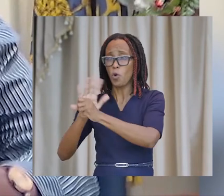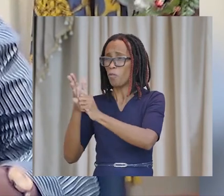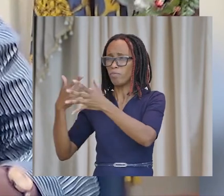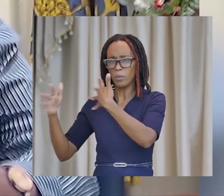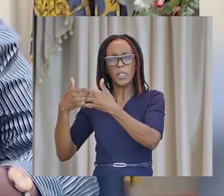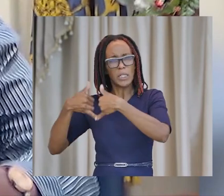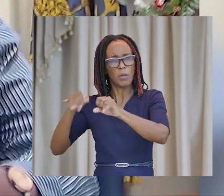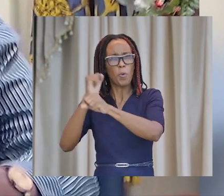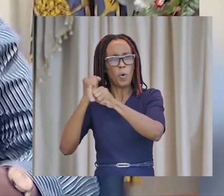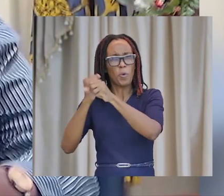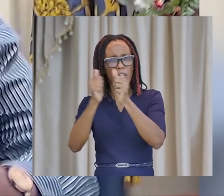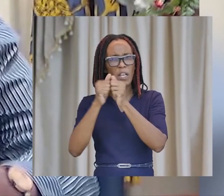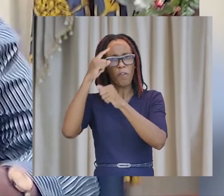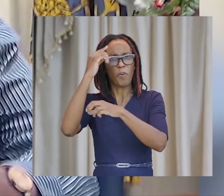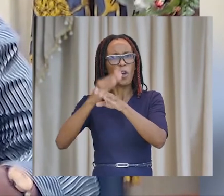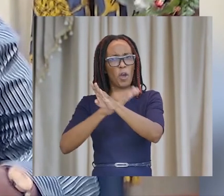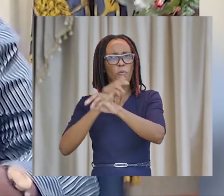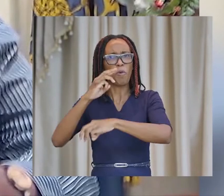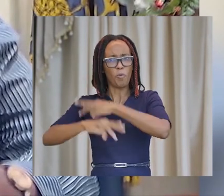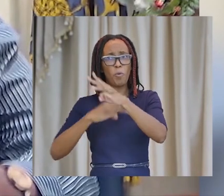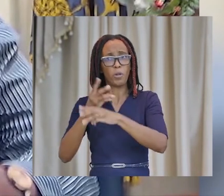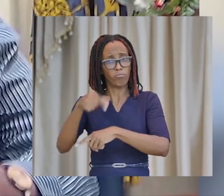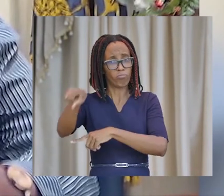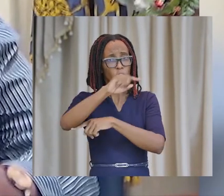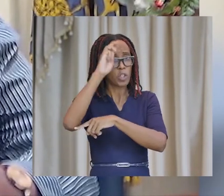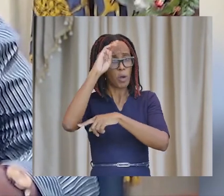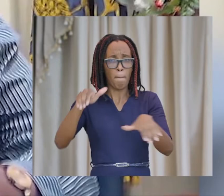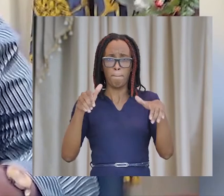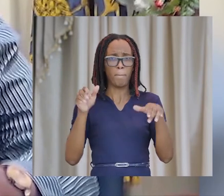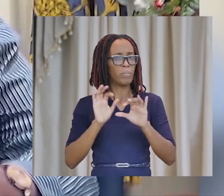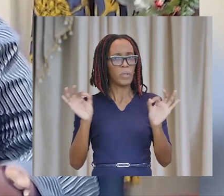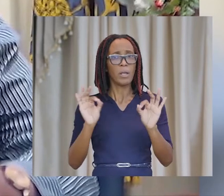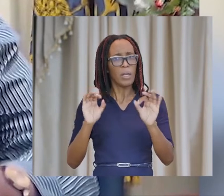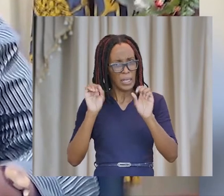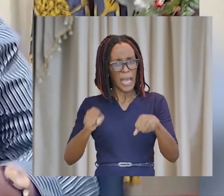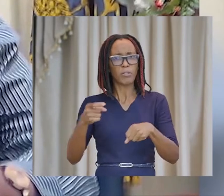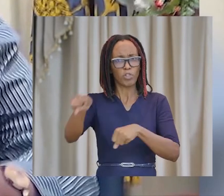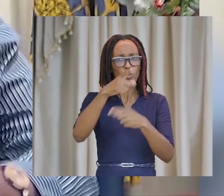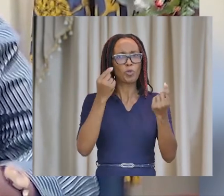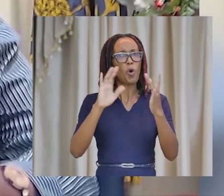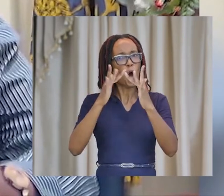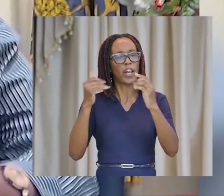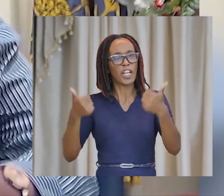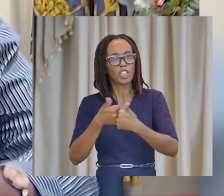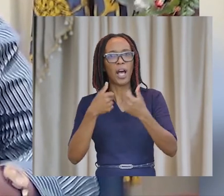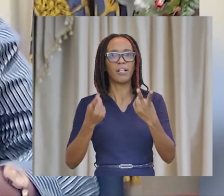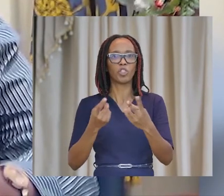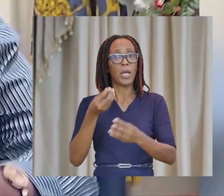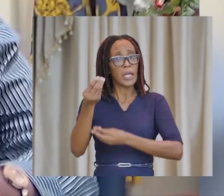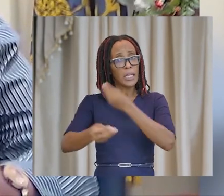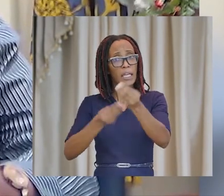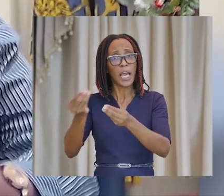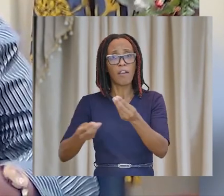virus. You have not been idle. Many of you joined in online challenges, others provided meals